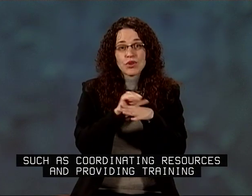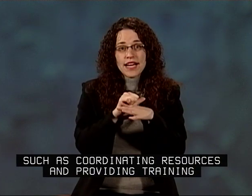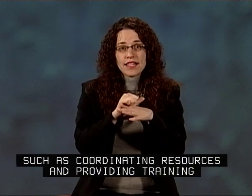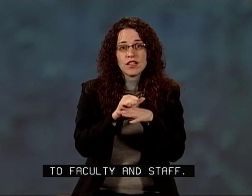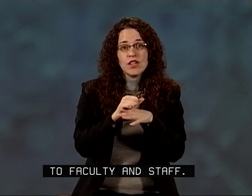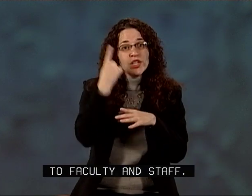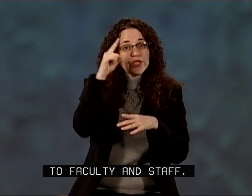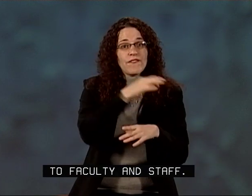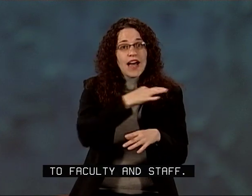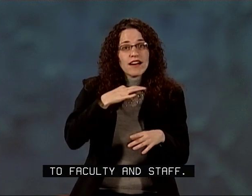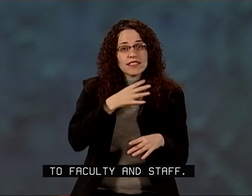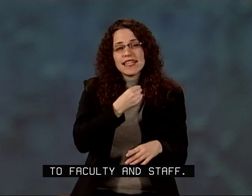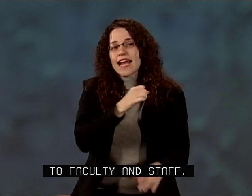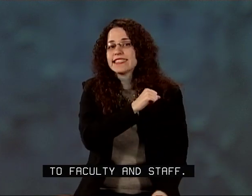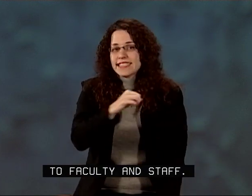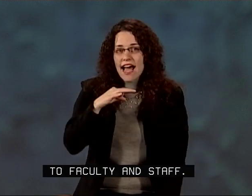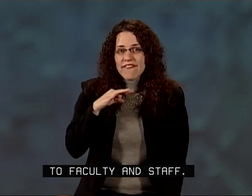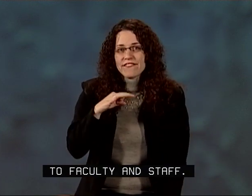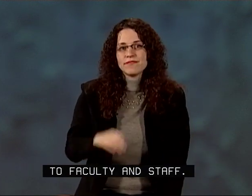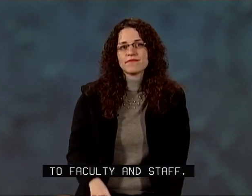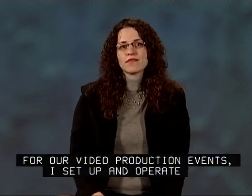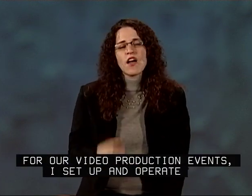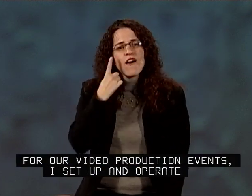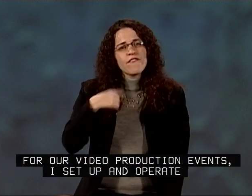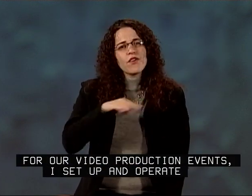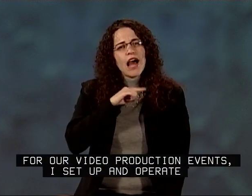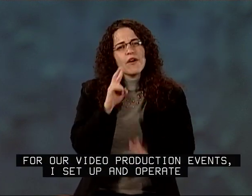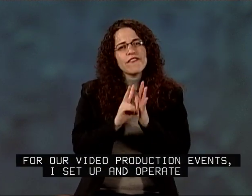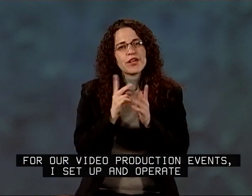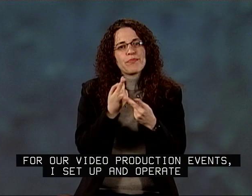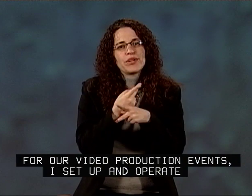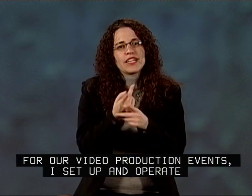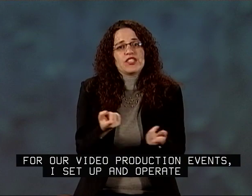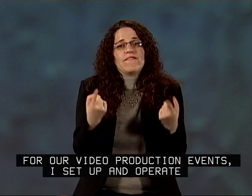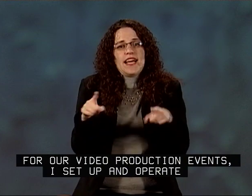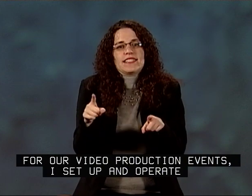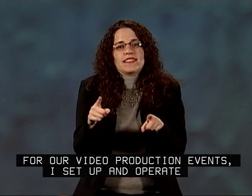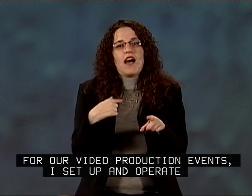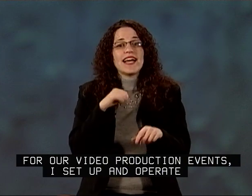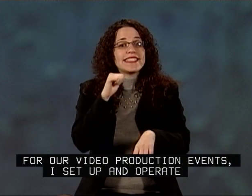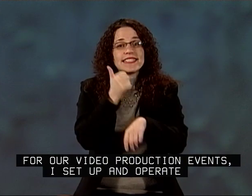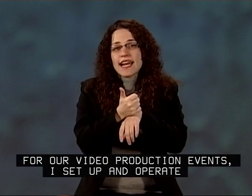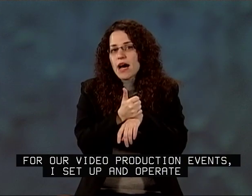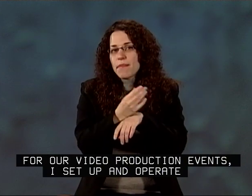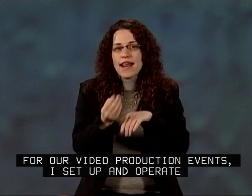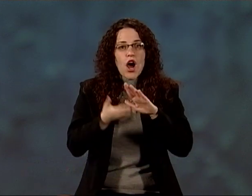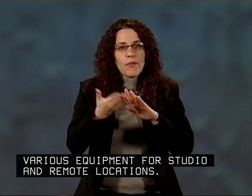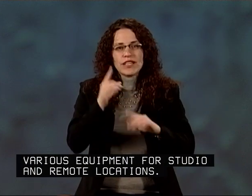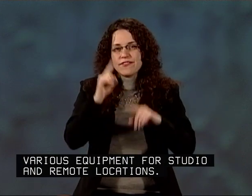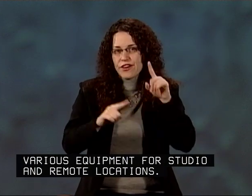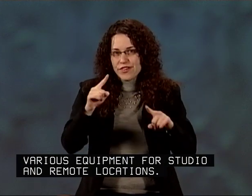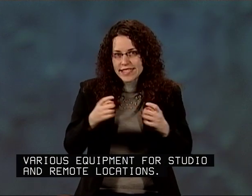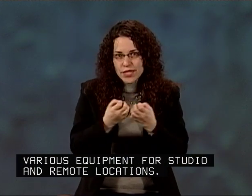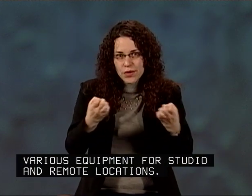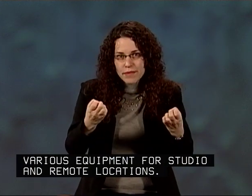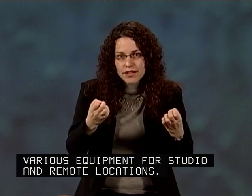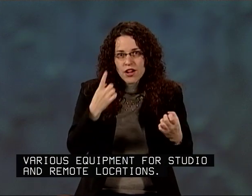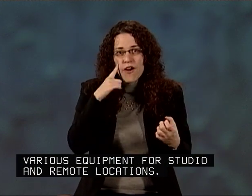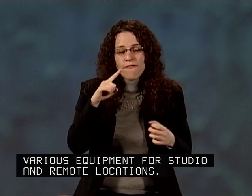training to faculty and staff. For our video production events, I set up and operate various equipment